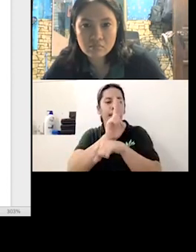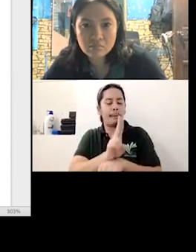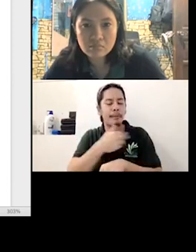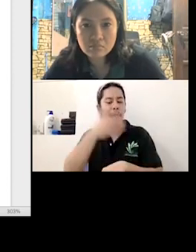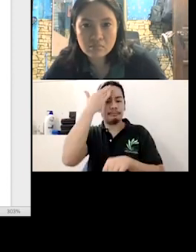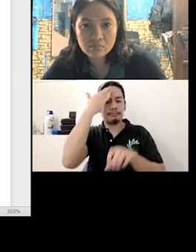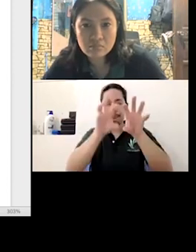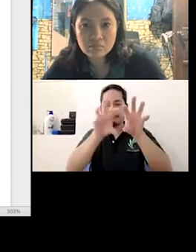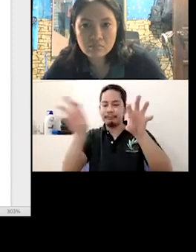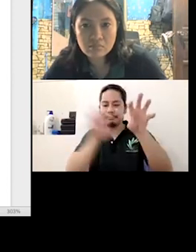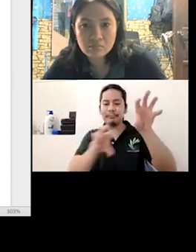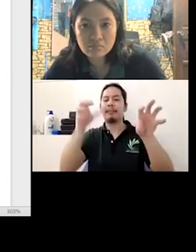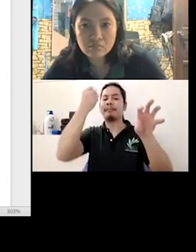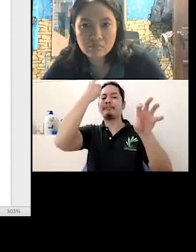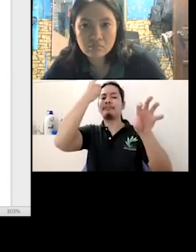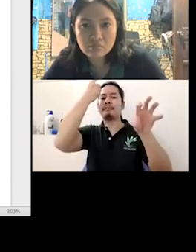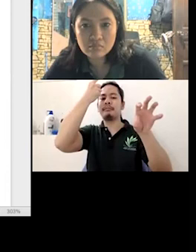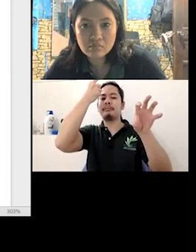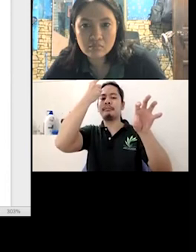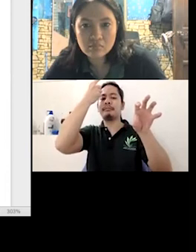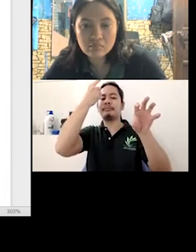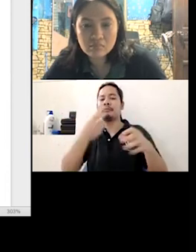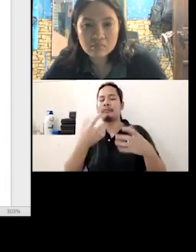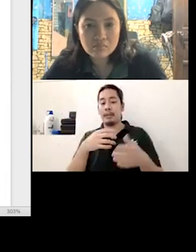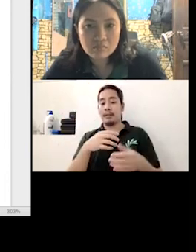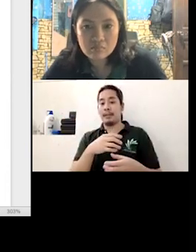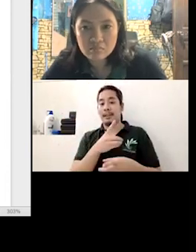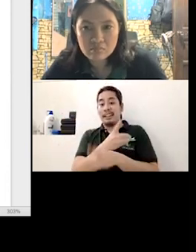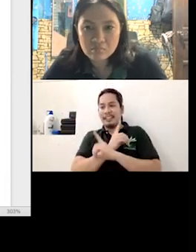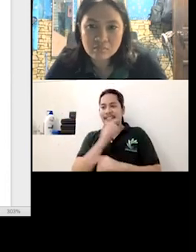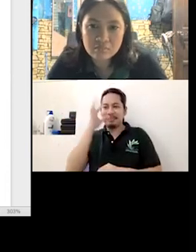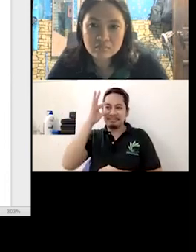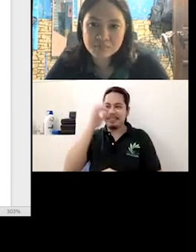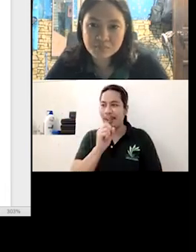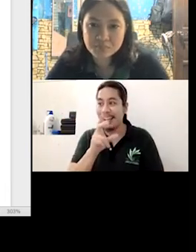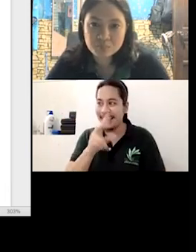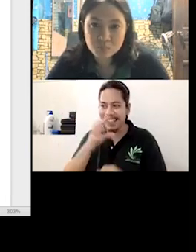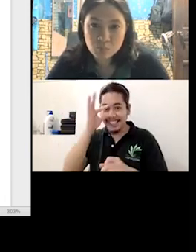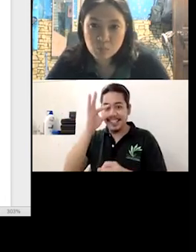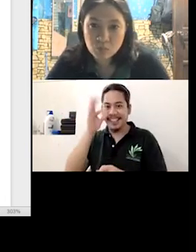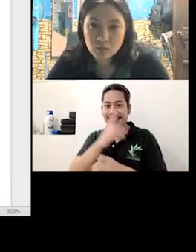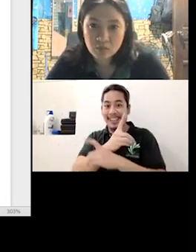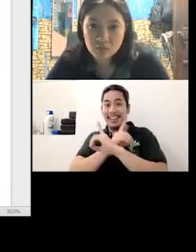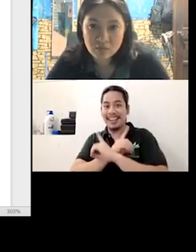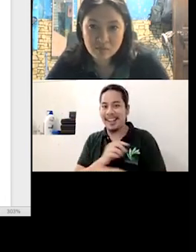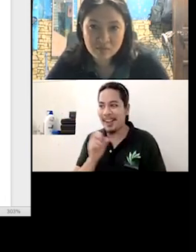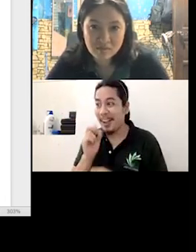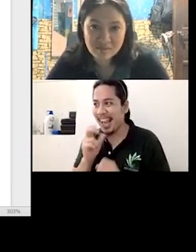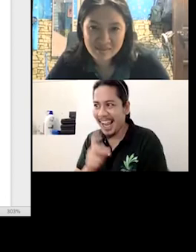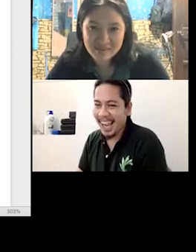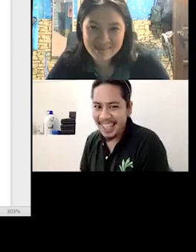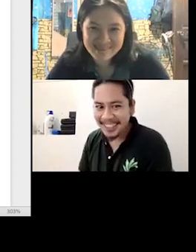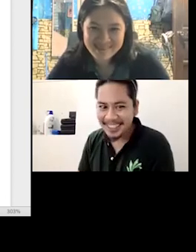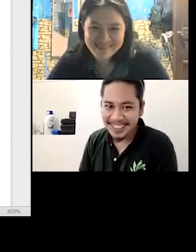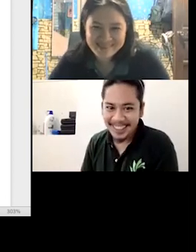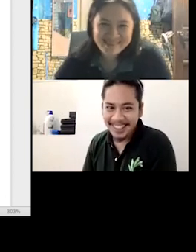that if we have all these hand shapes and they're kind of in the same family, so then they can all be